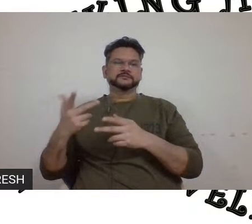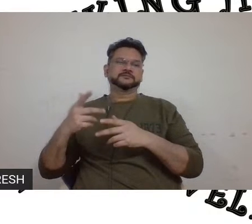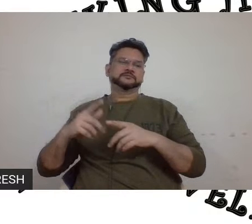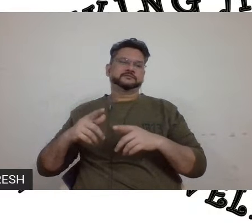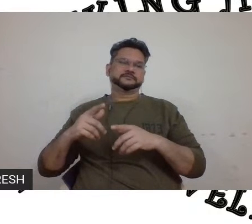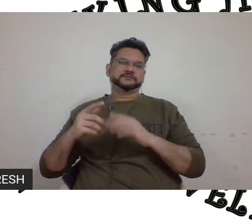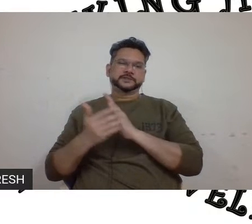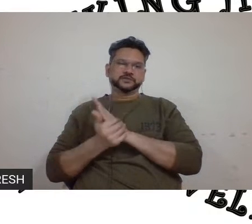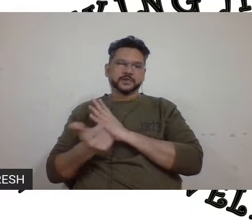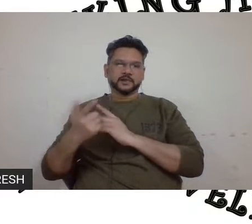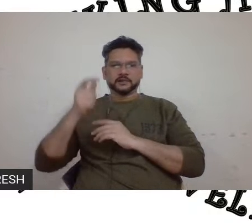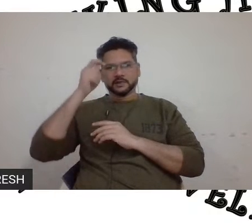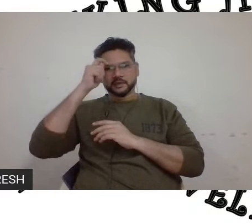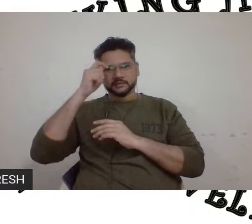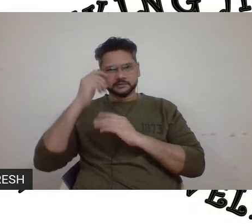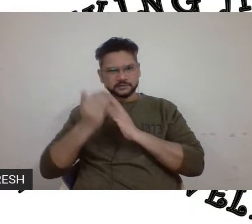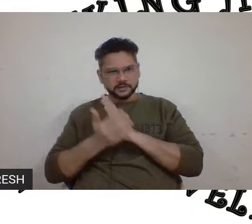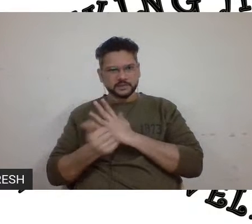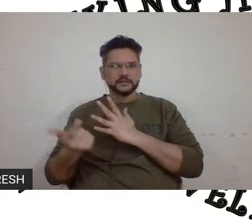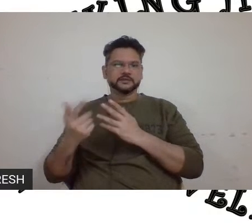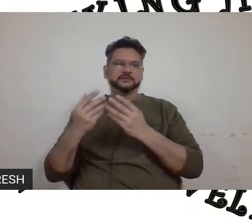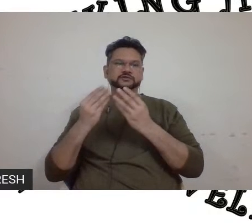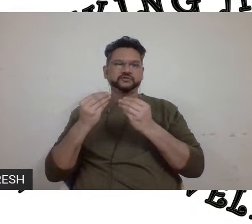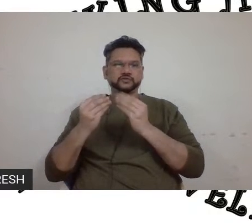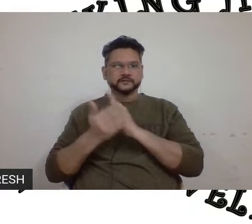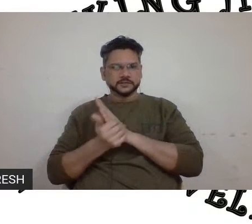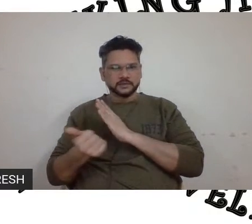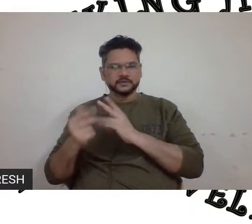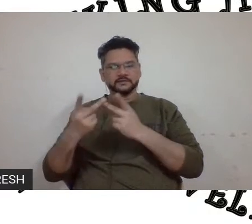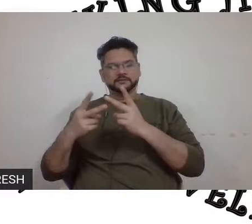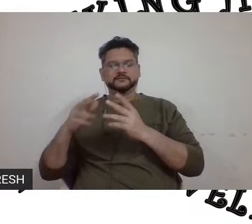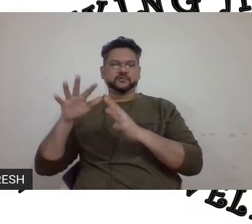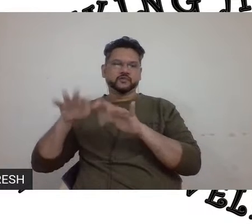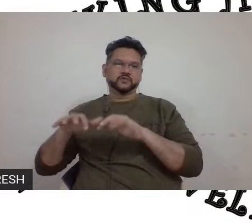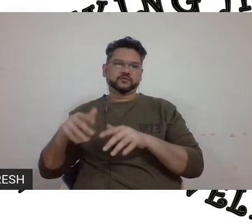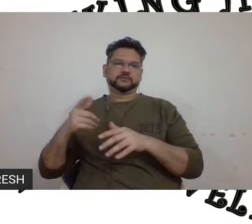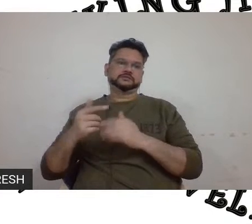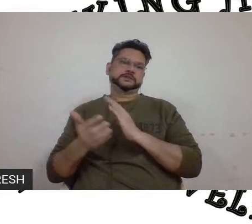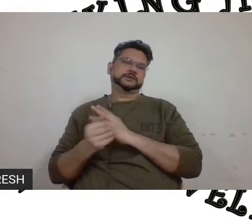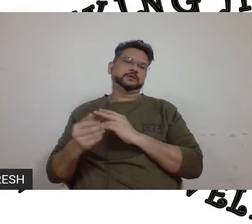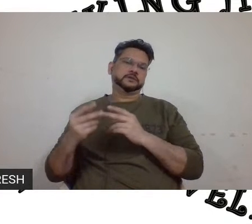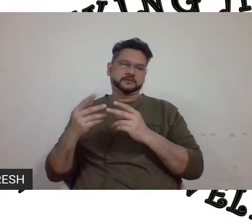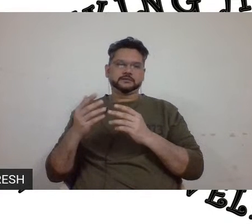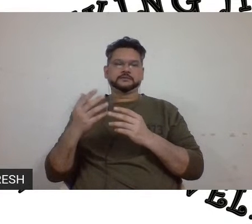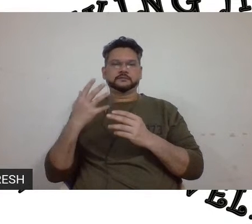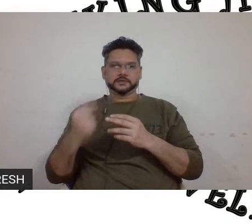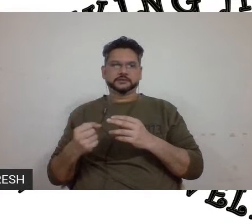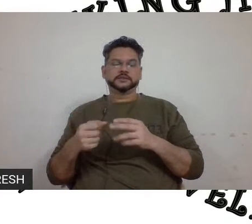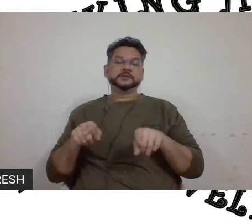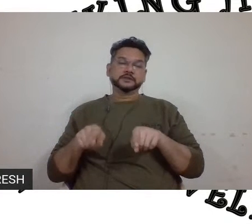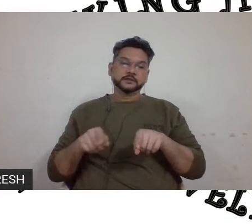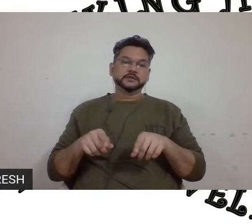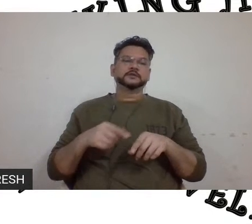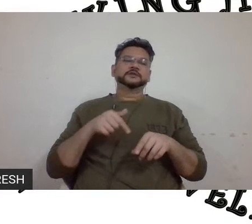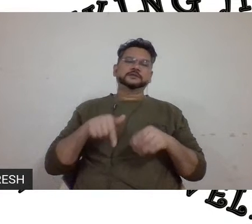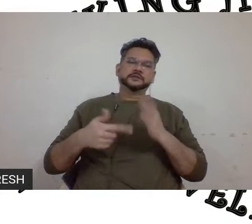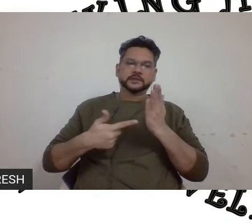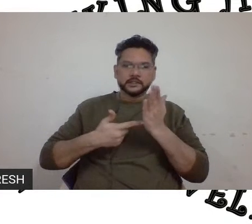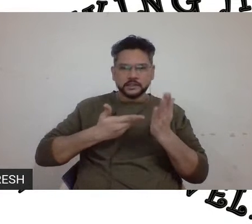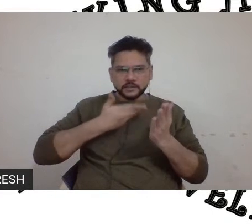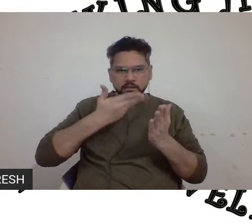need to possess the digital skill set also. That is where we enforce, in fact, train our youth in the portable skill